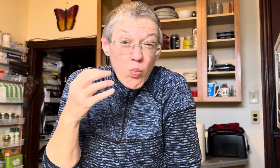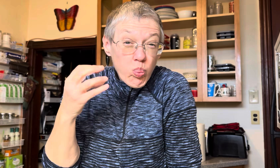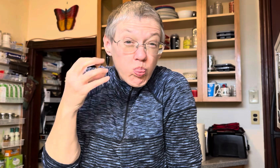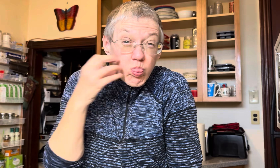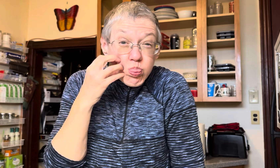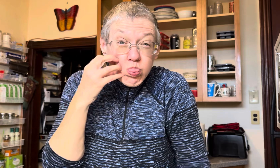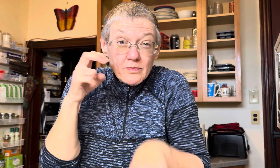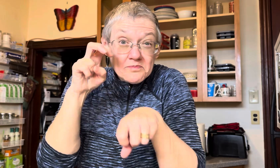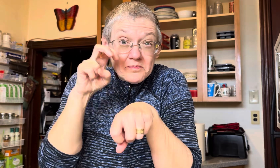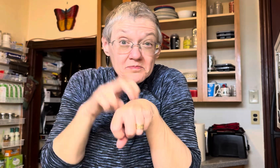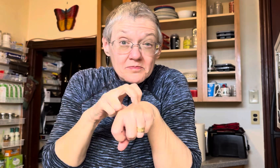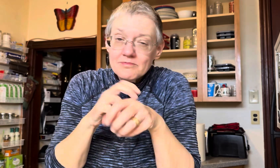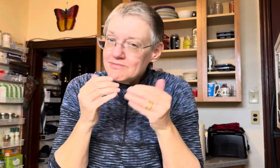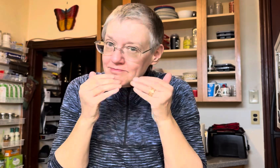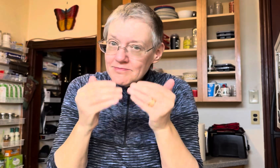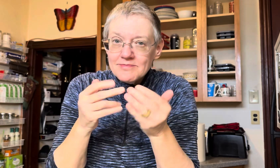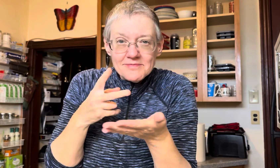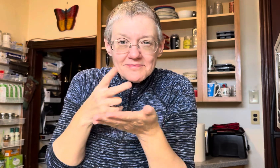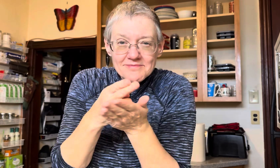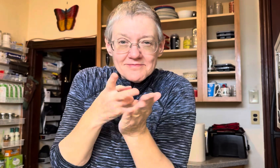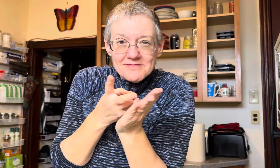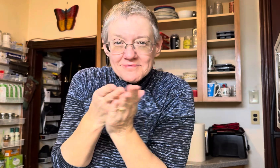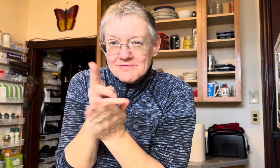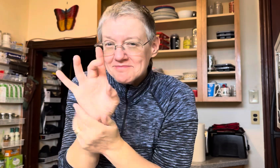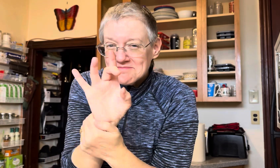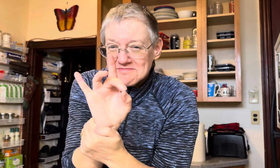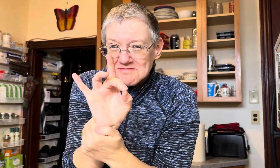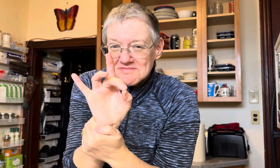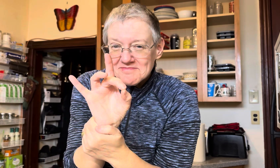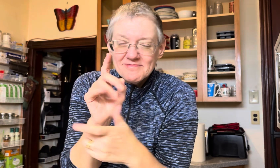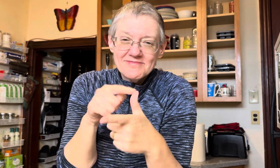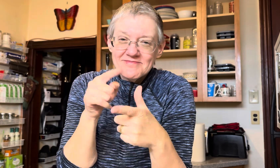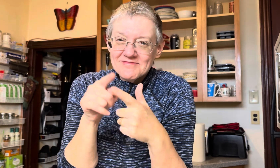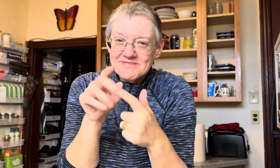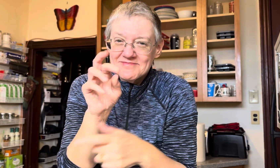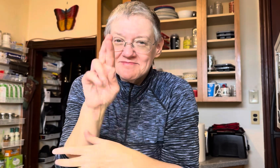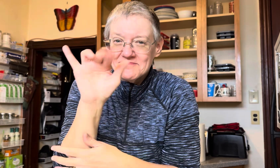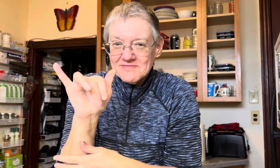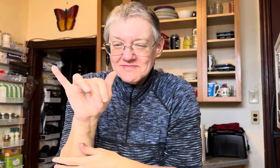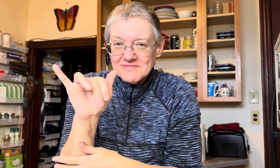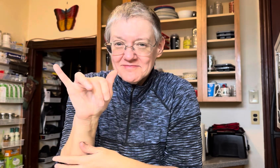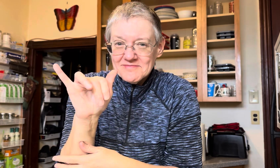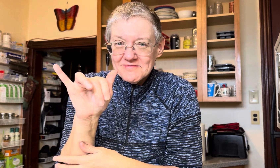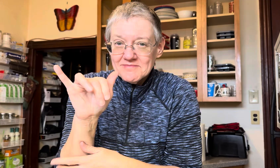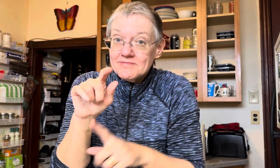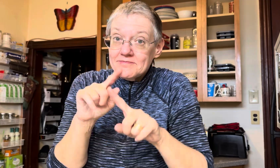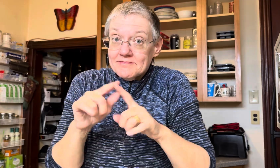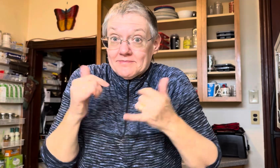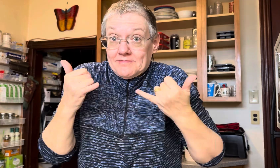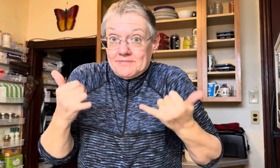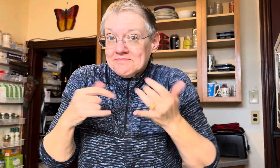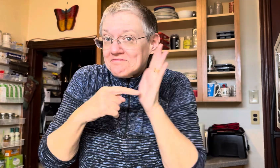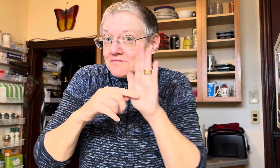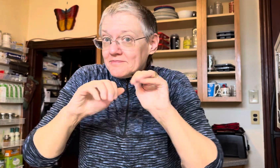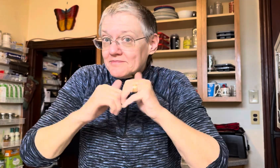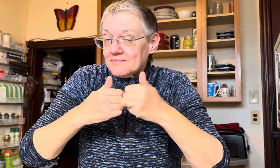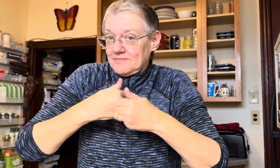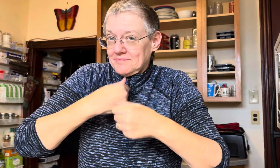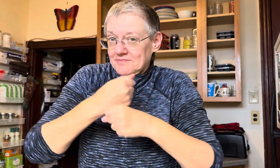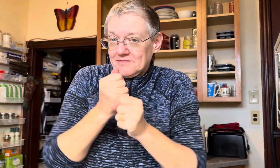If you don't mind thick tortilla chips, you can just cut them into 8 triangles and fry them up. But let me show